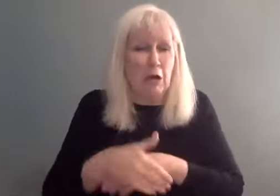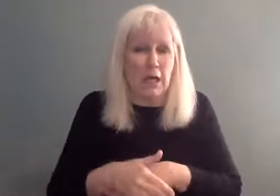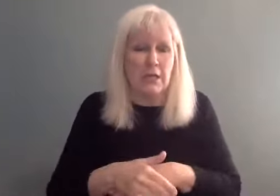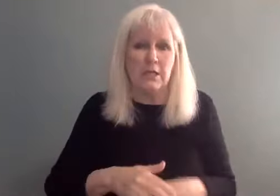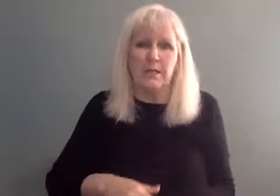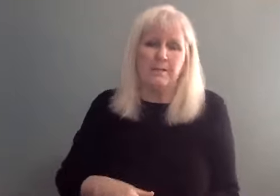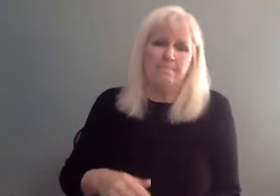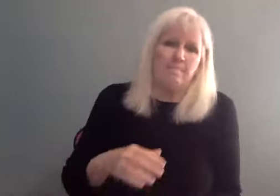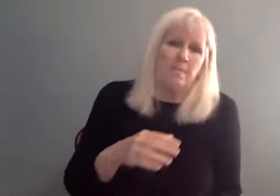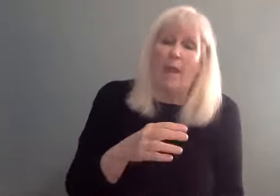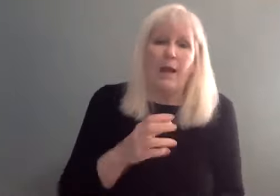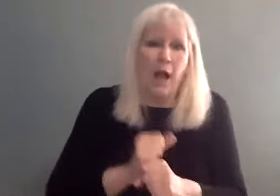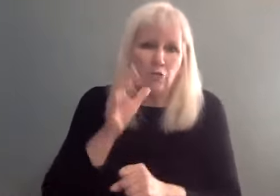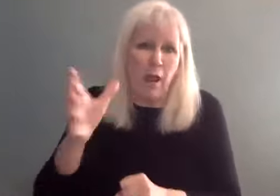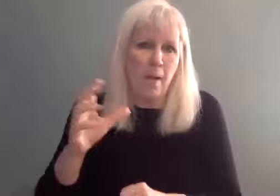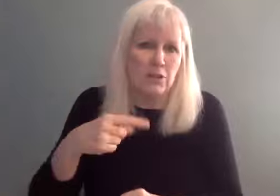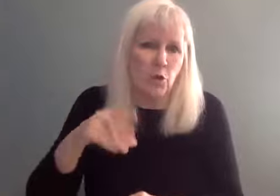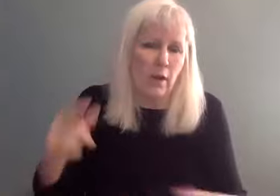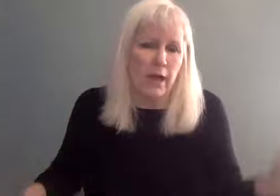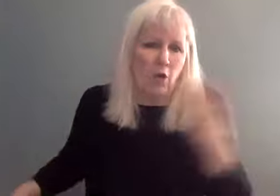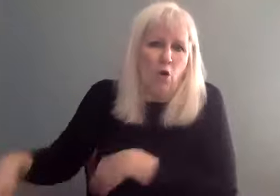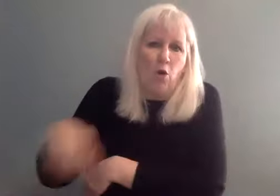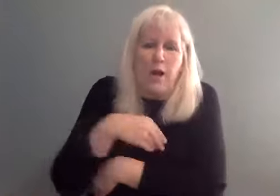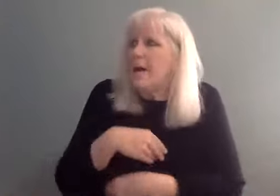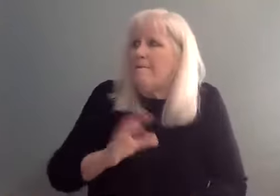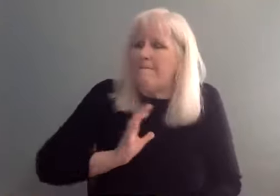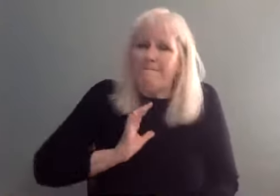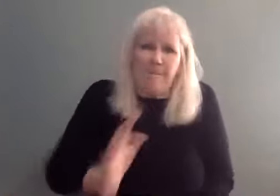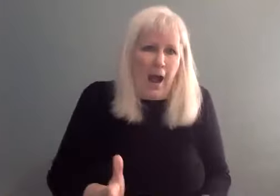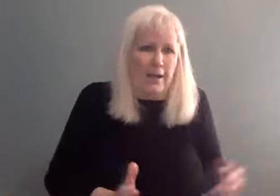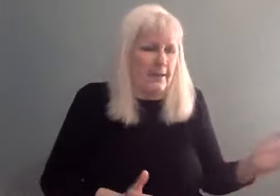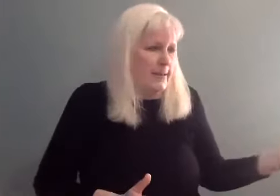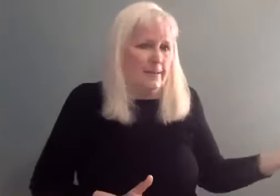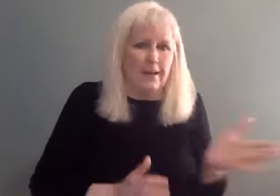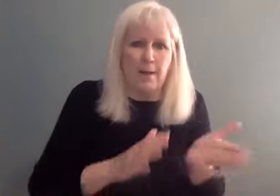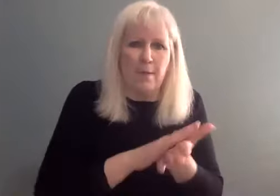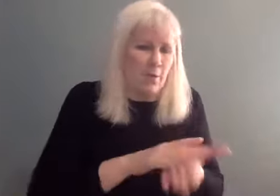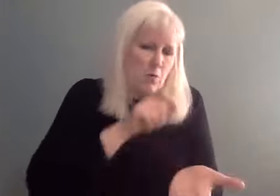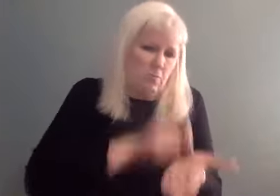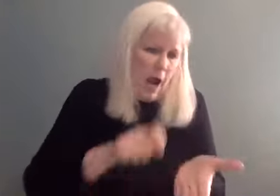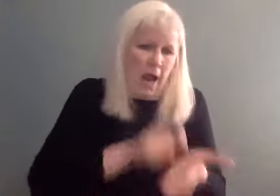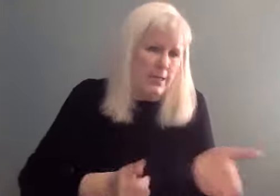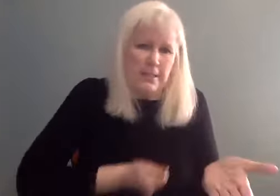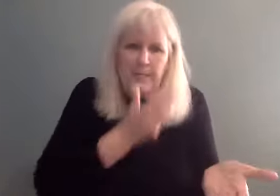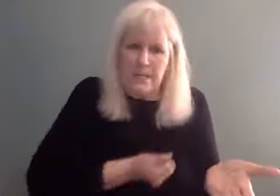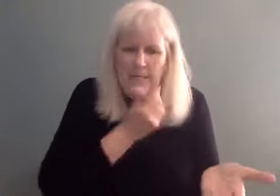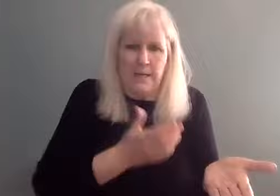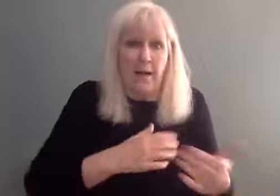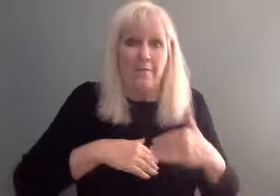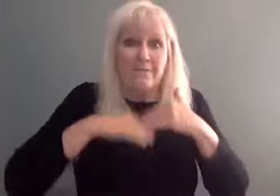me, and I sat on the heater and I wrote. I have to get to the point where it just comes out of me. And sometimes it has to get to a painful